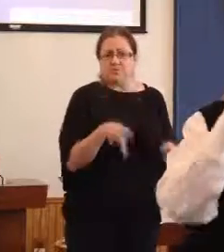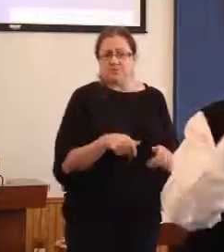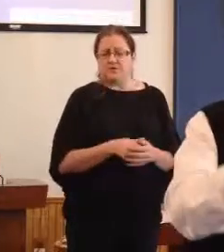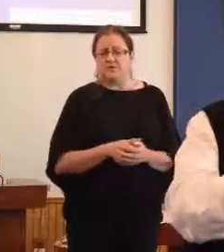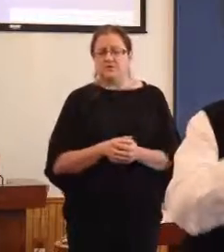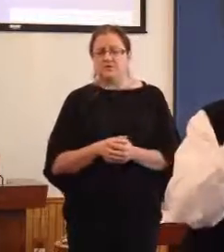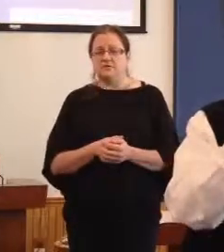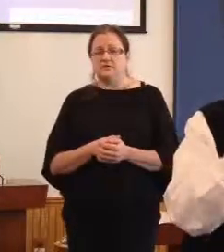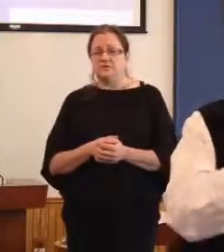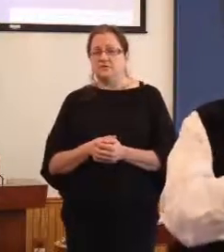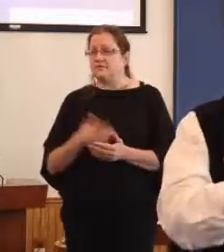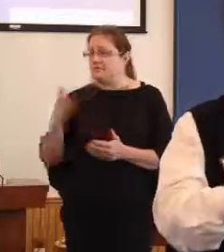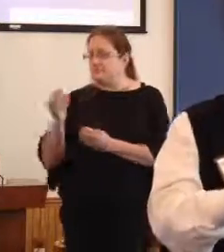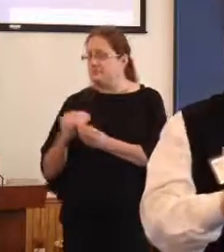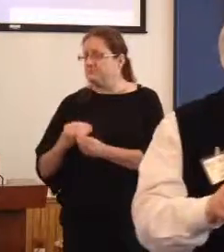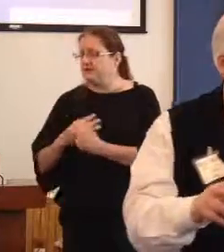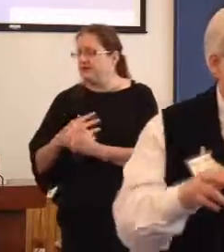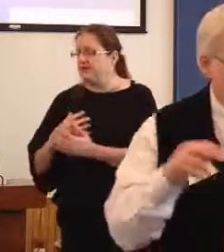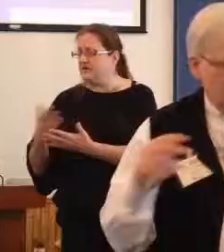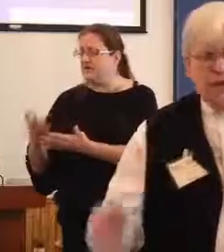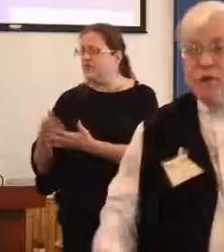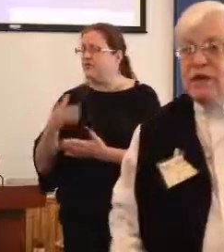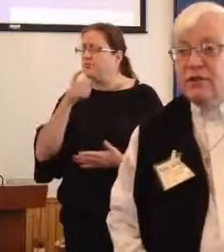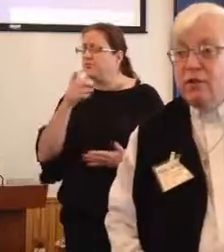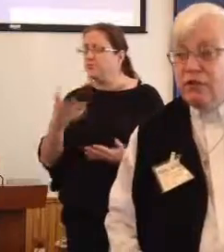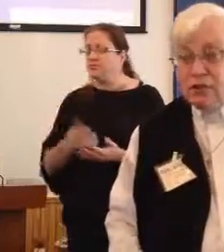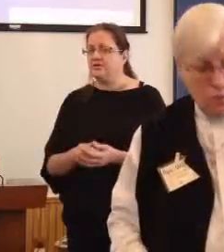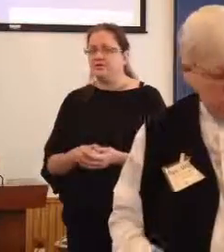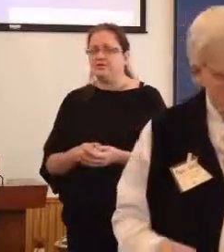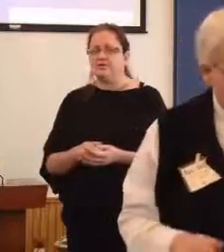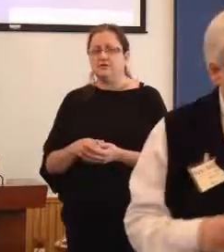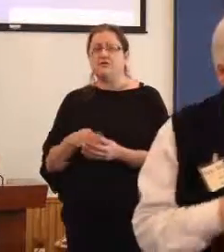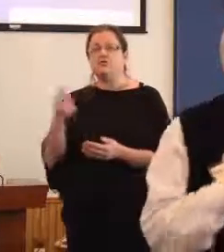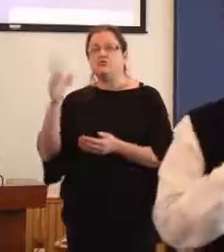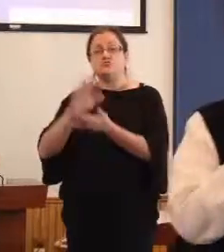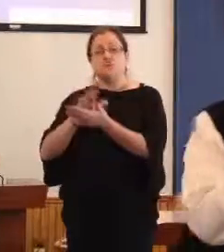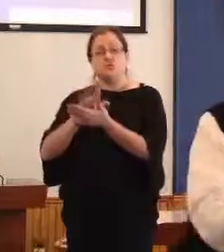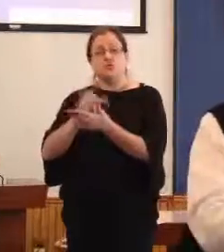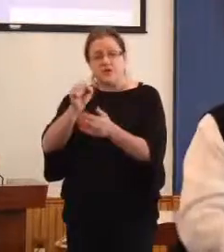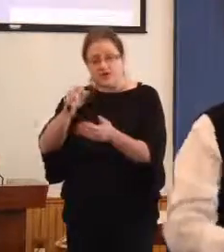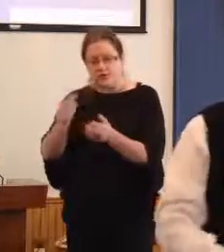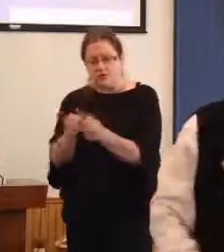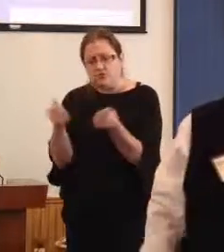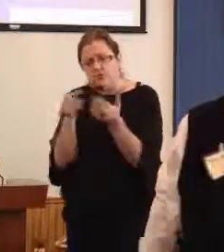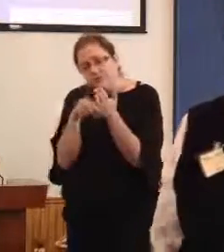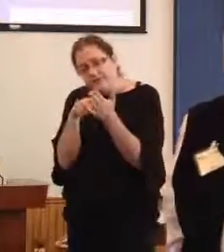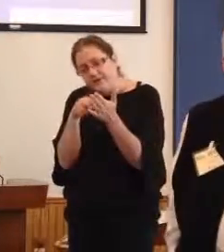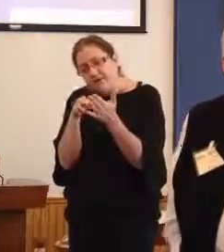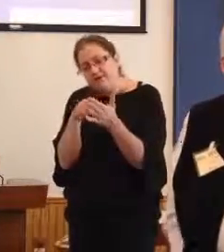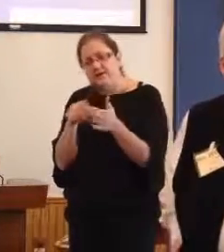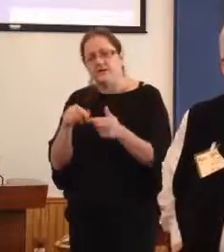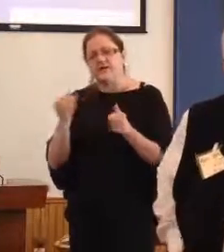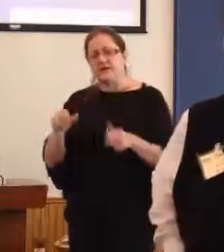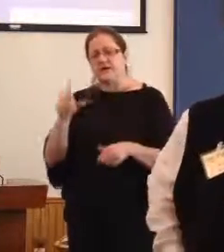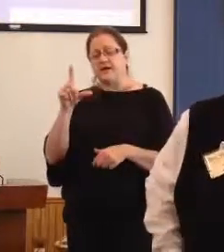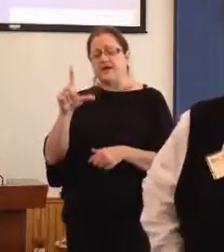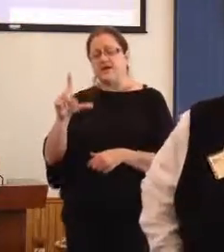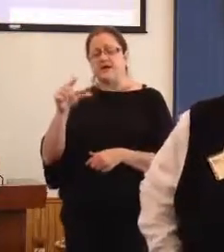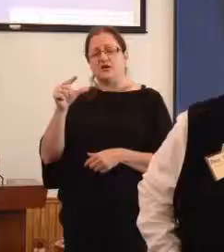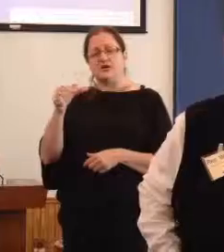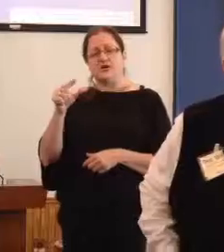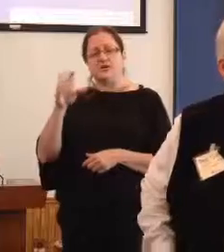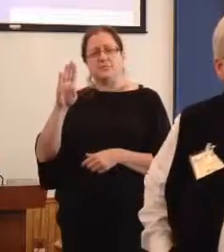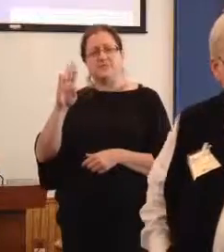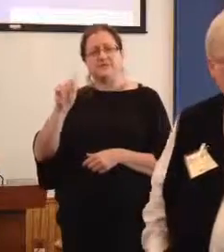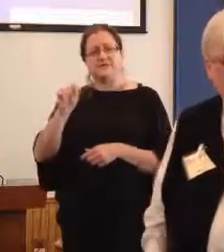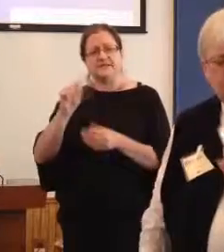Who can you inspire? Can you read at the local school? Can you hang out at the LGBT center? Can you talk